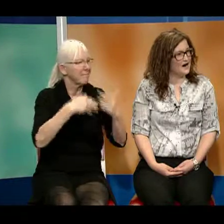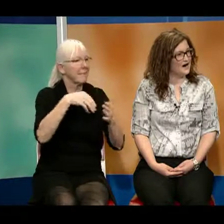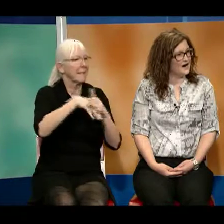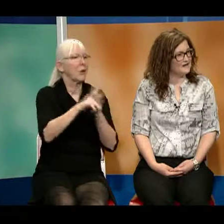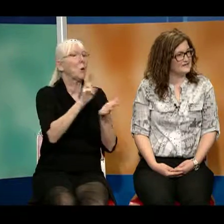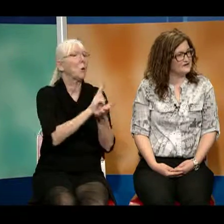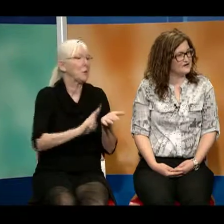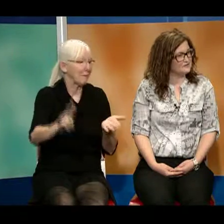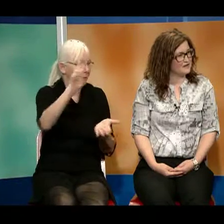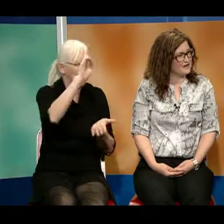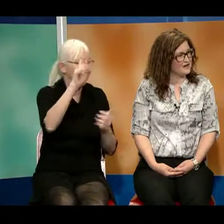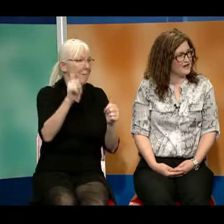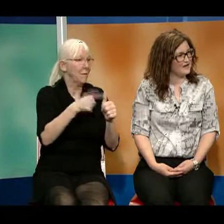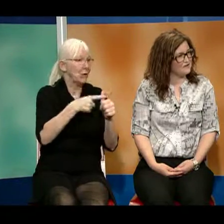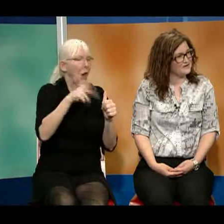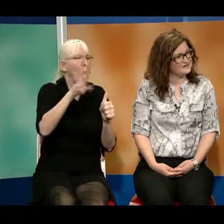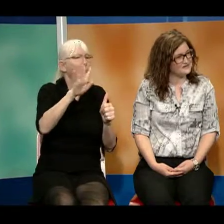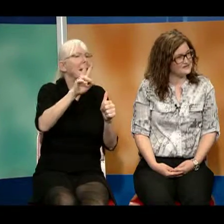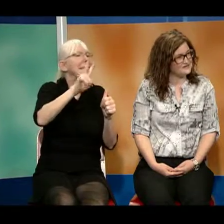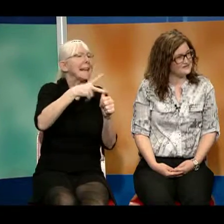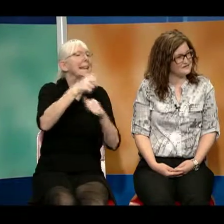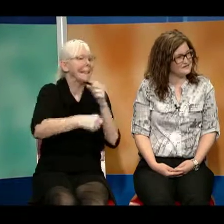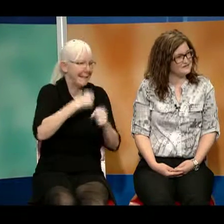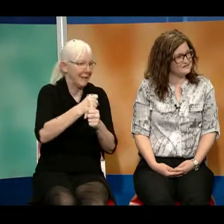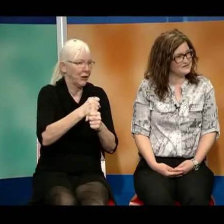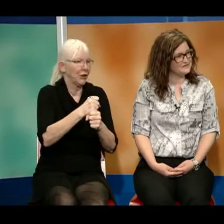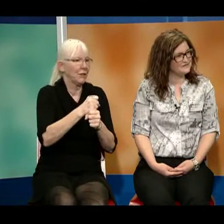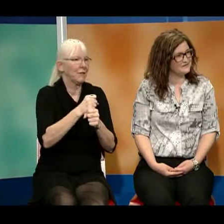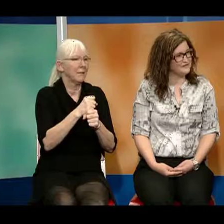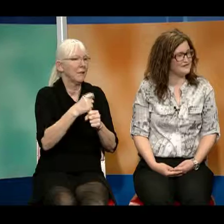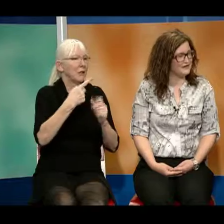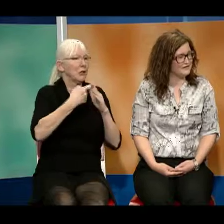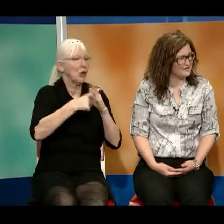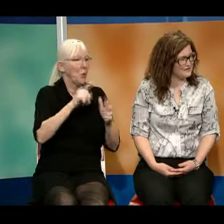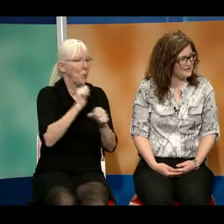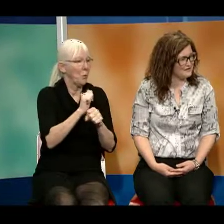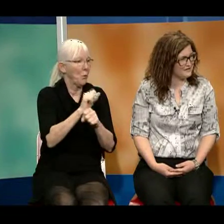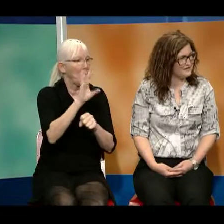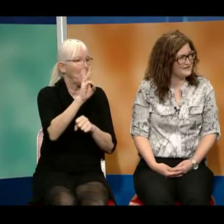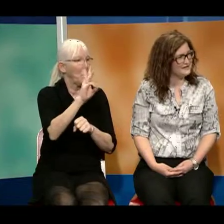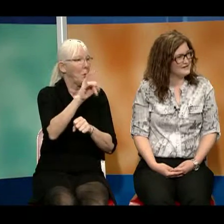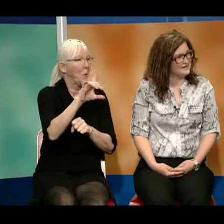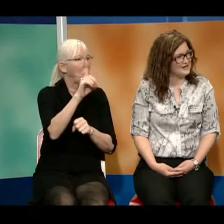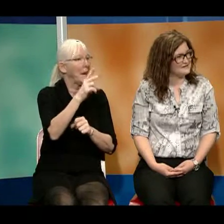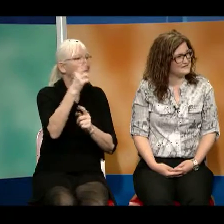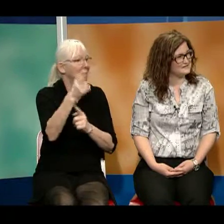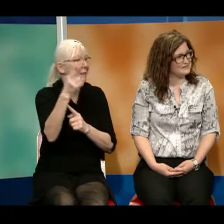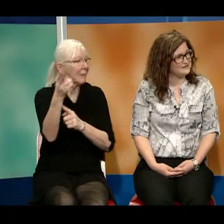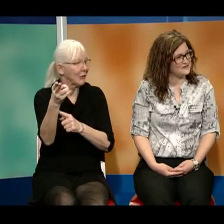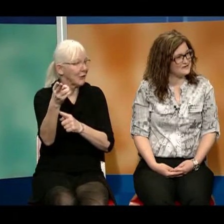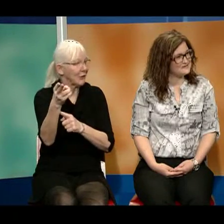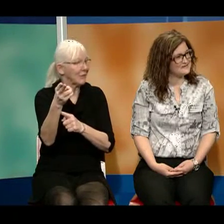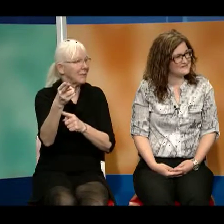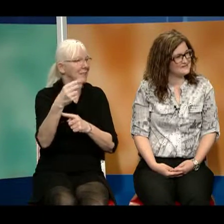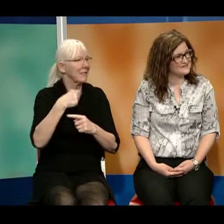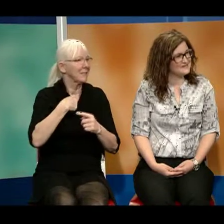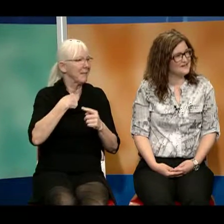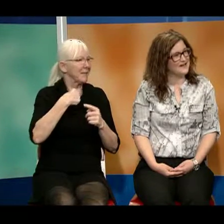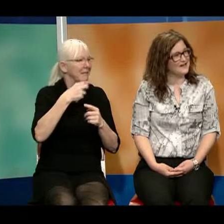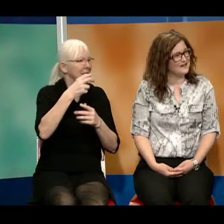I started working at the Western Institute for the Deaf and Hard of Hearing as a receptionist. And